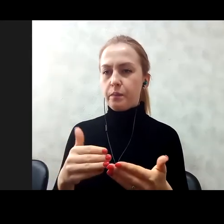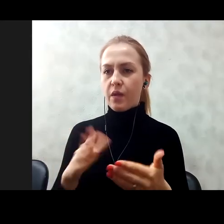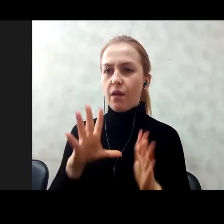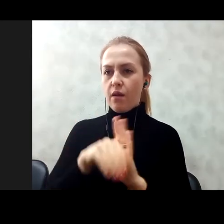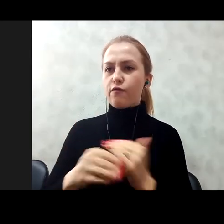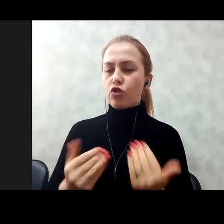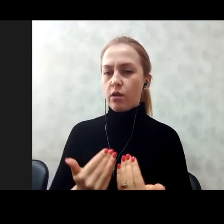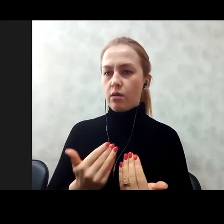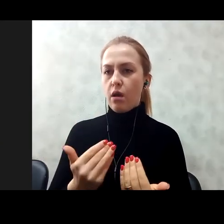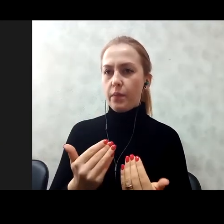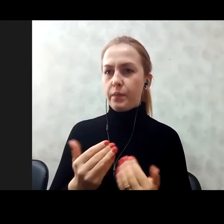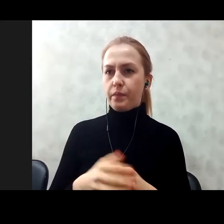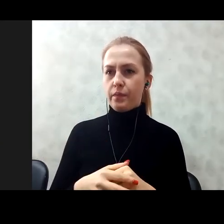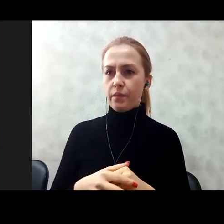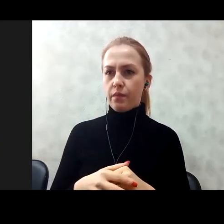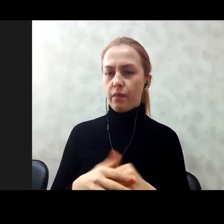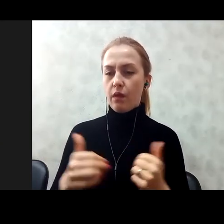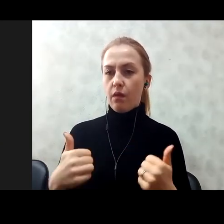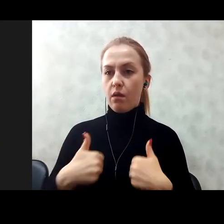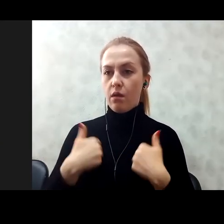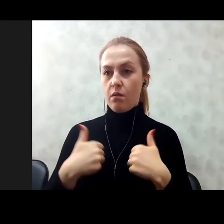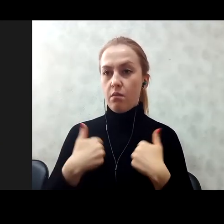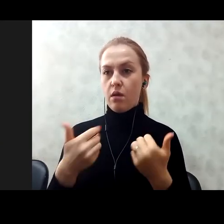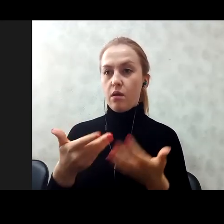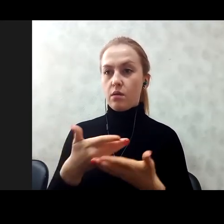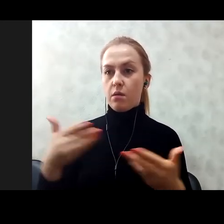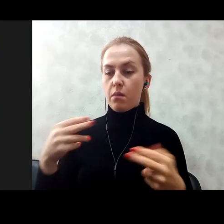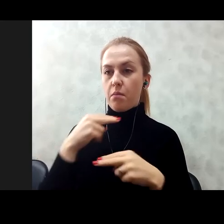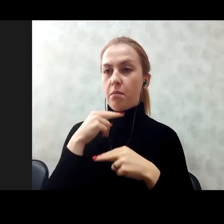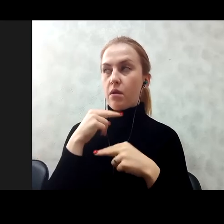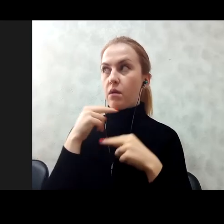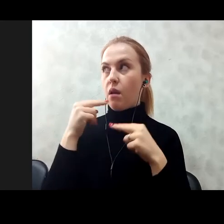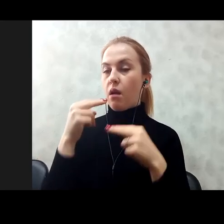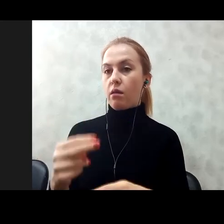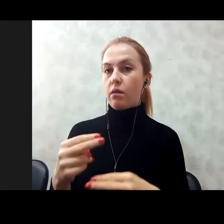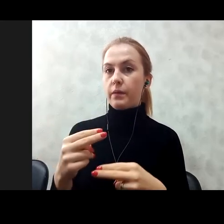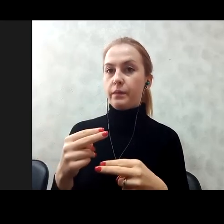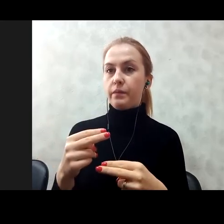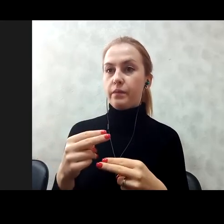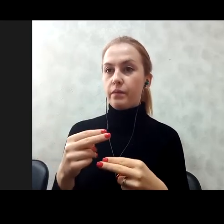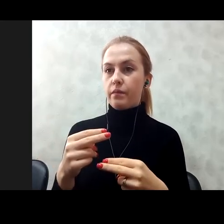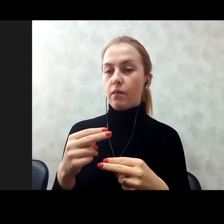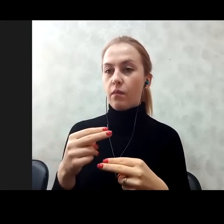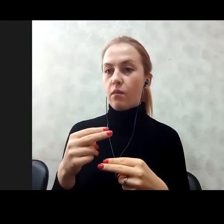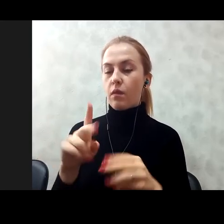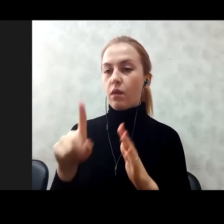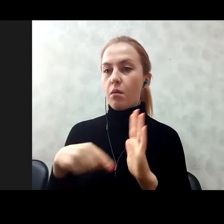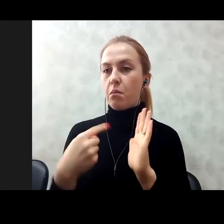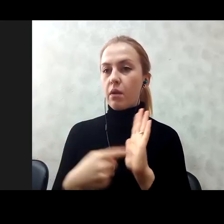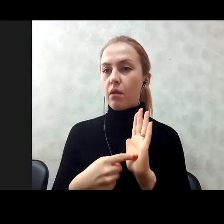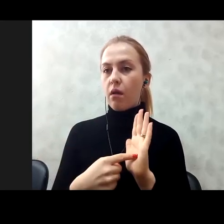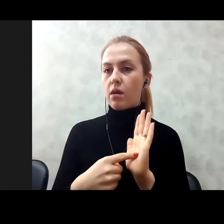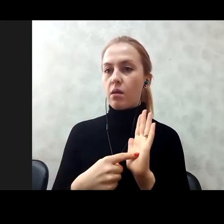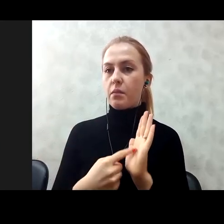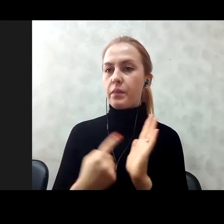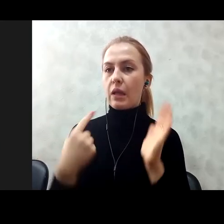those recommendations together with other stakeholders. We try to pay due